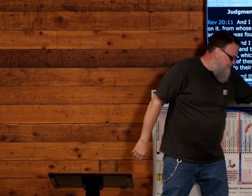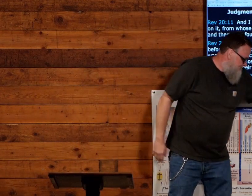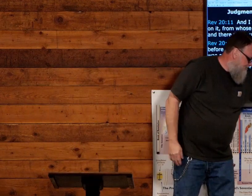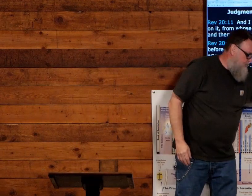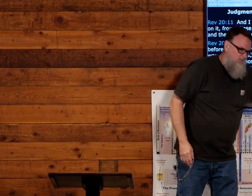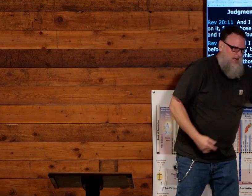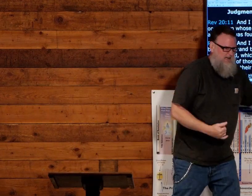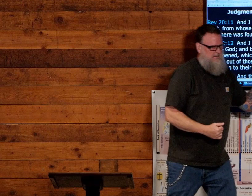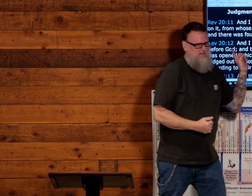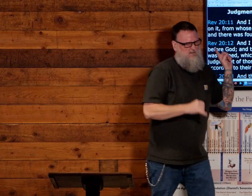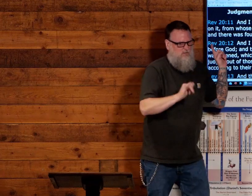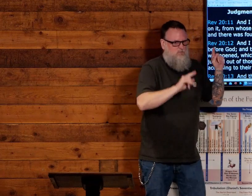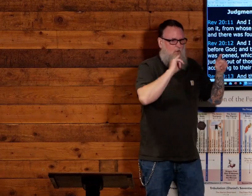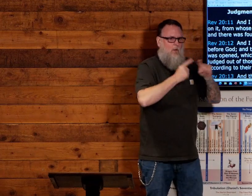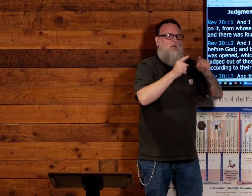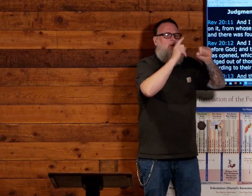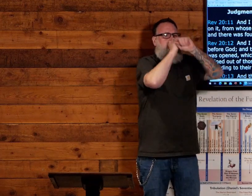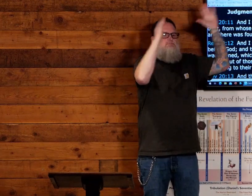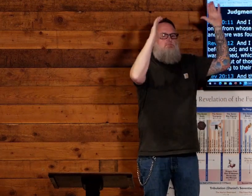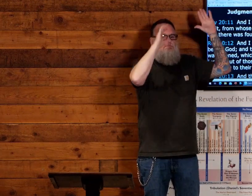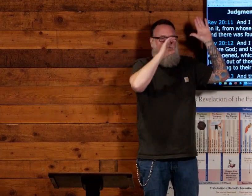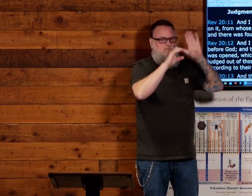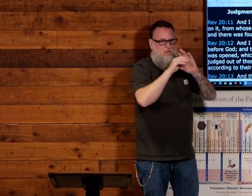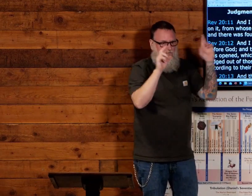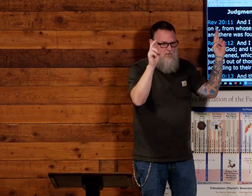so now those people will be left for the judgment.